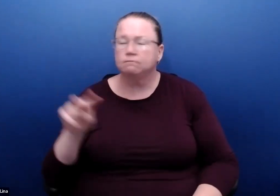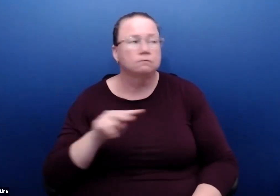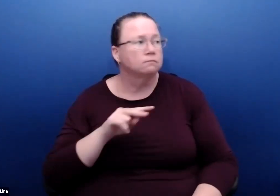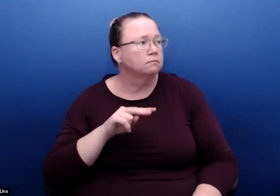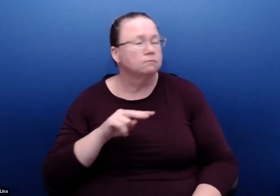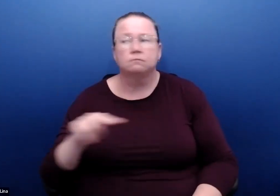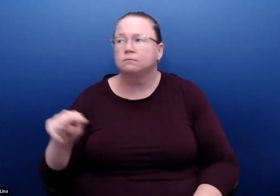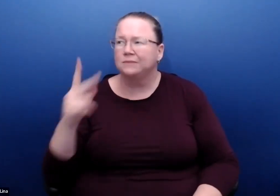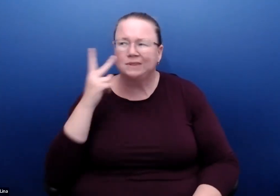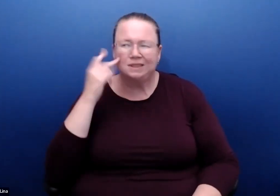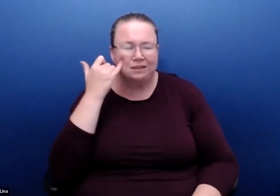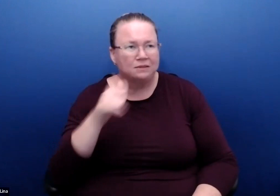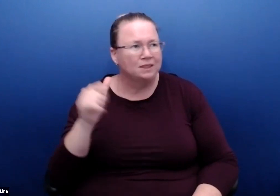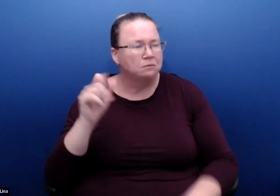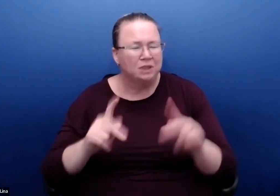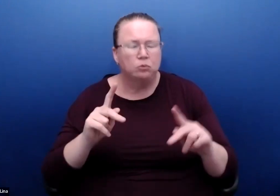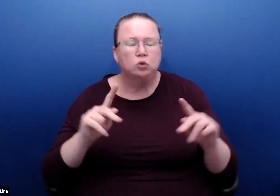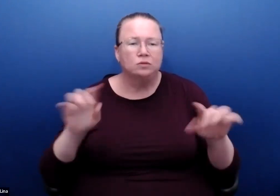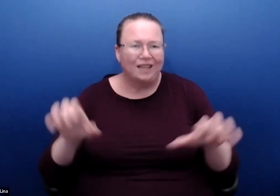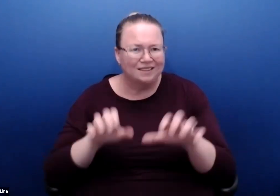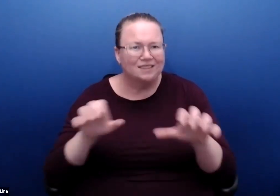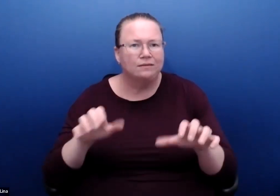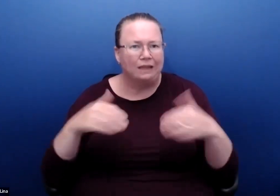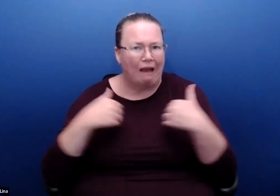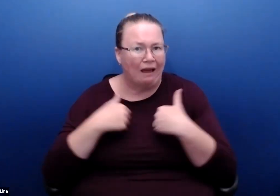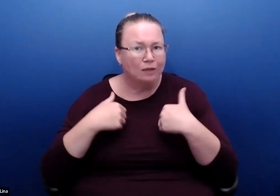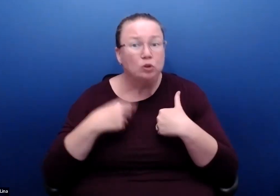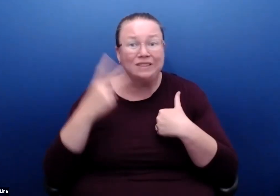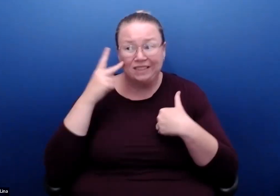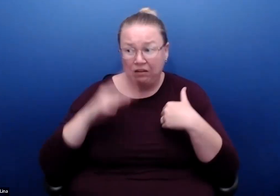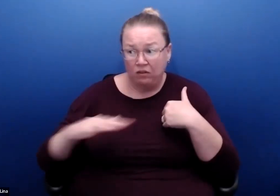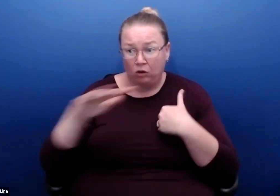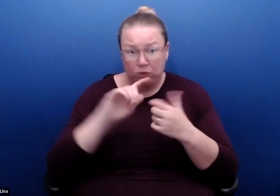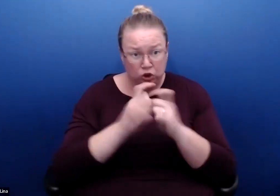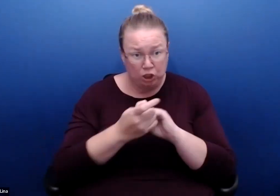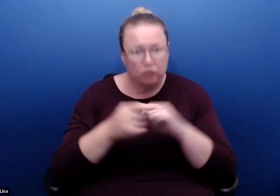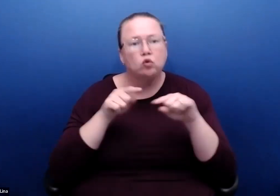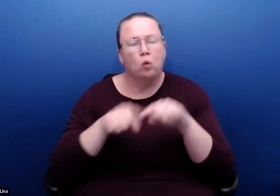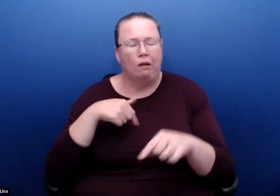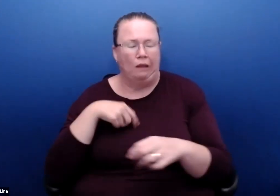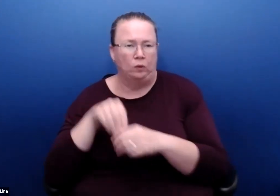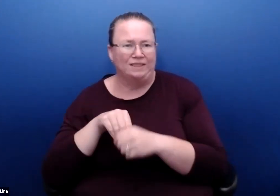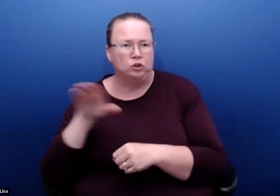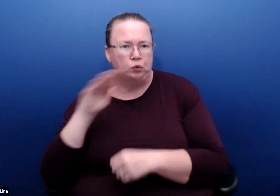notice any people, activity, or animals, checking to see if the environment had changed while I was inside the home.